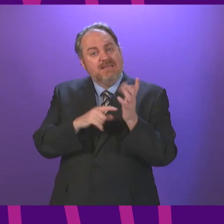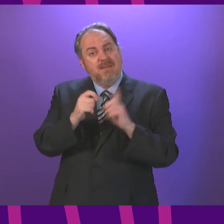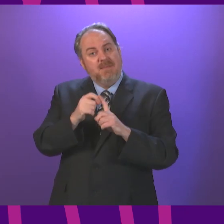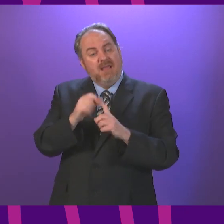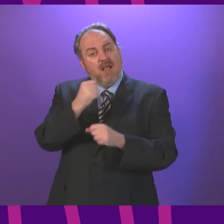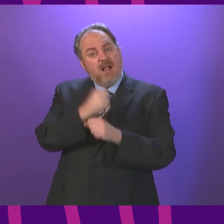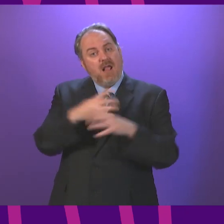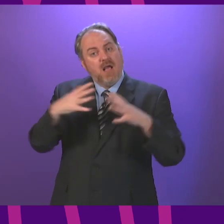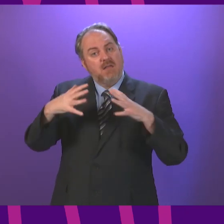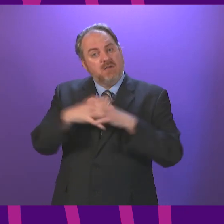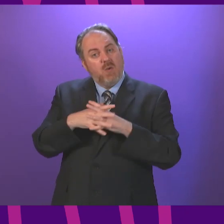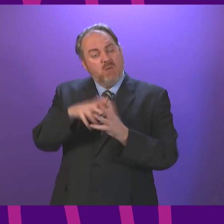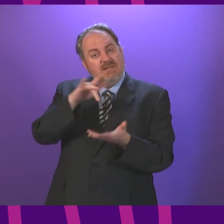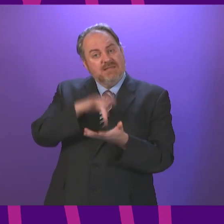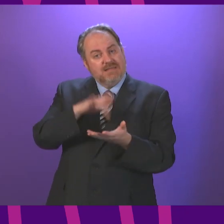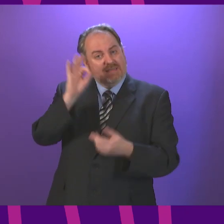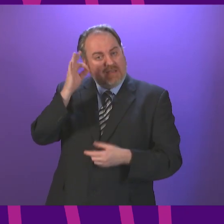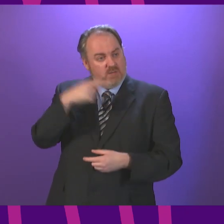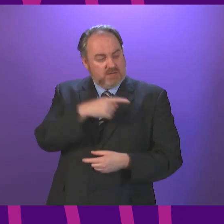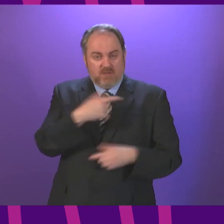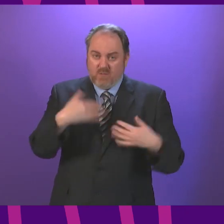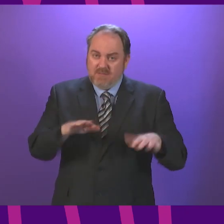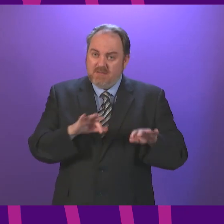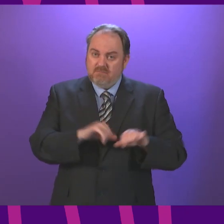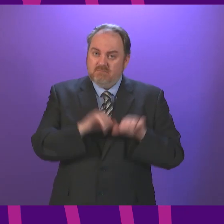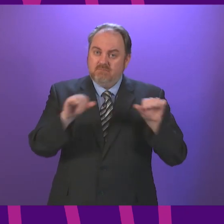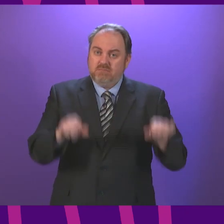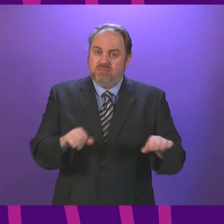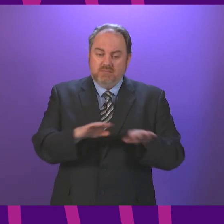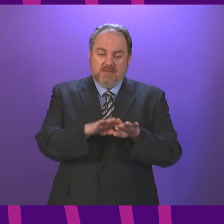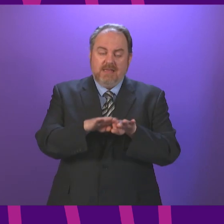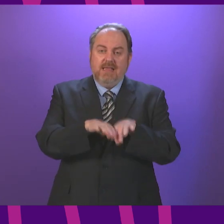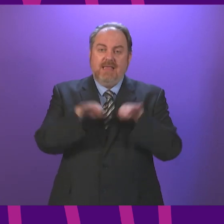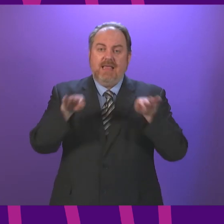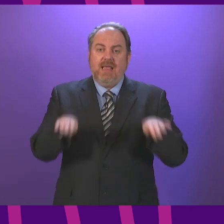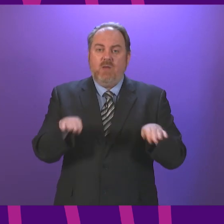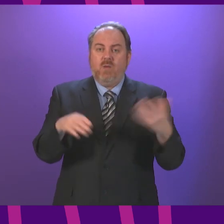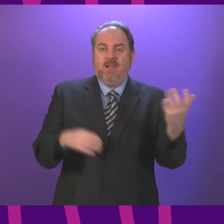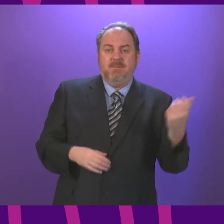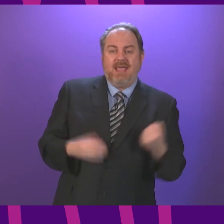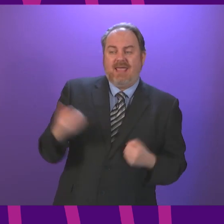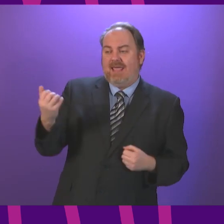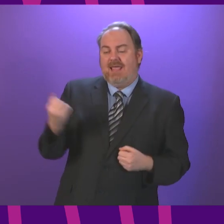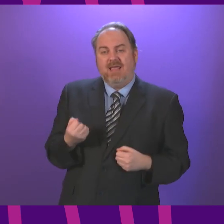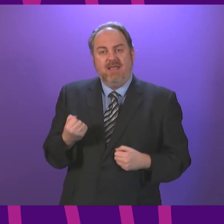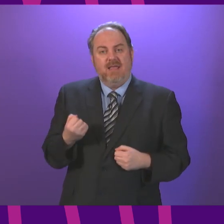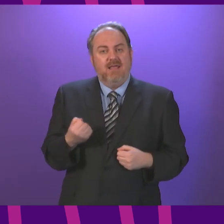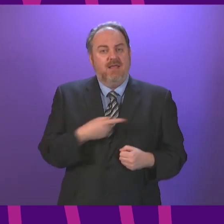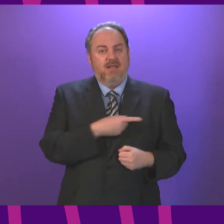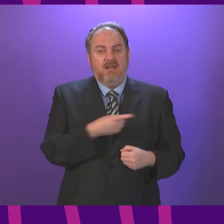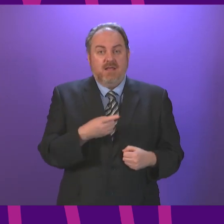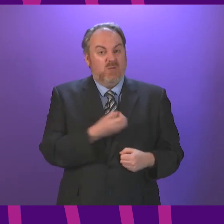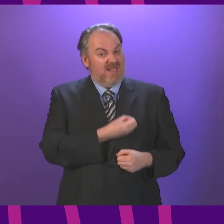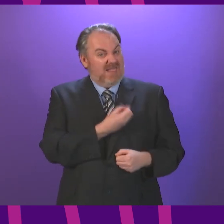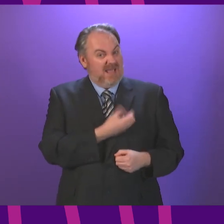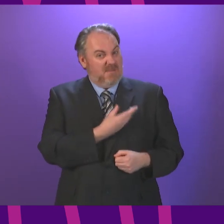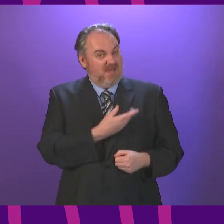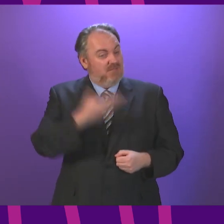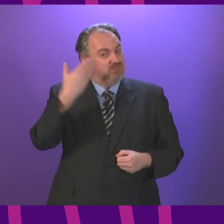Glasgow City Council, which resolved the equal pay scandal presided over for many years by their Labour